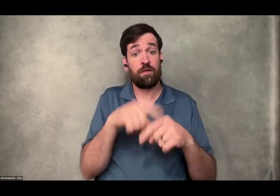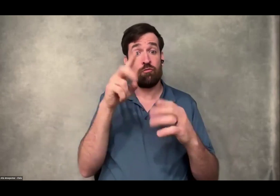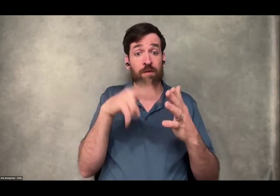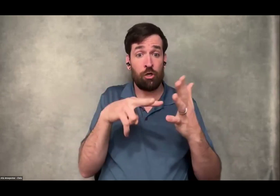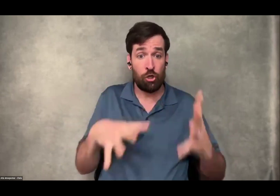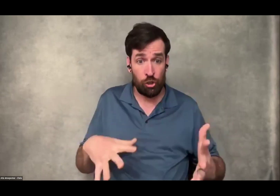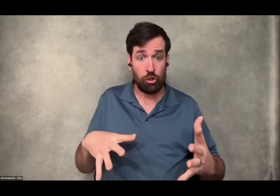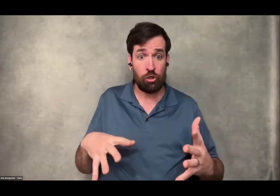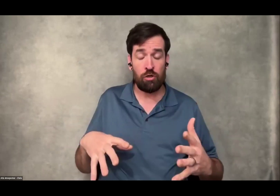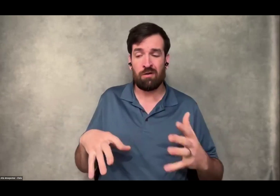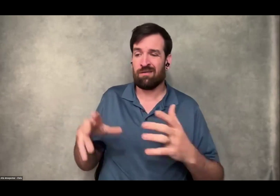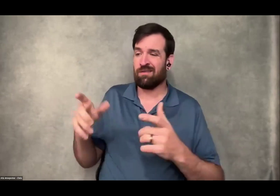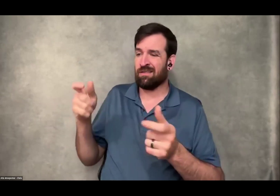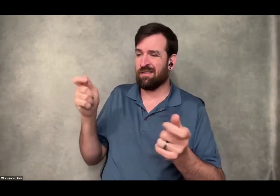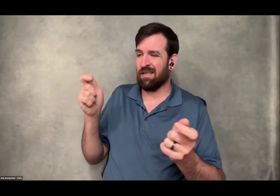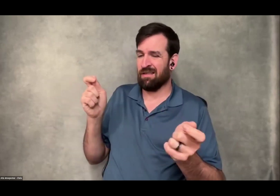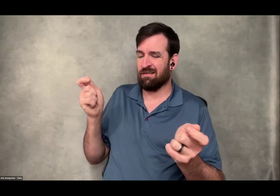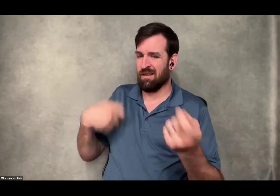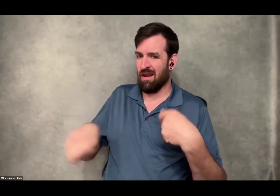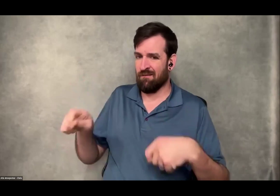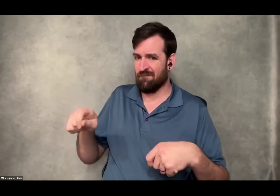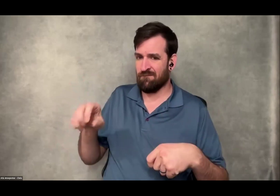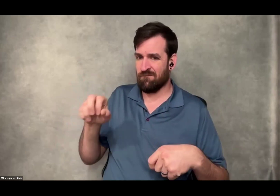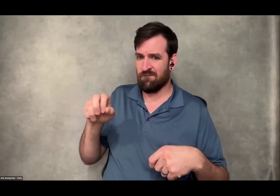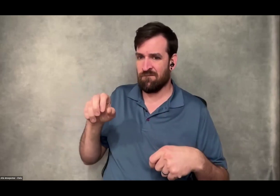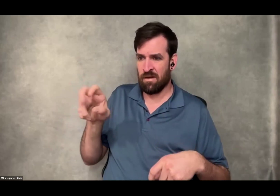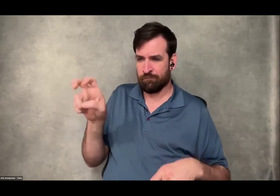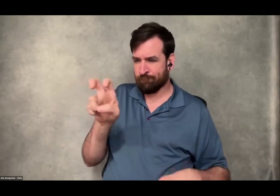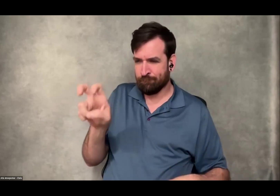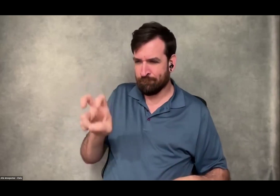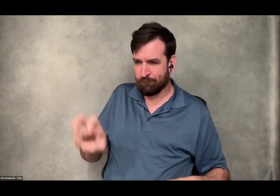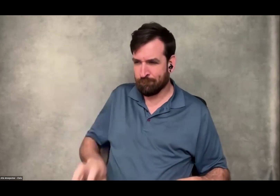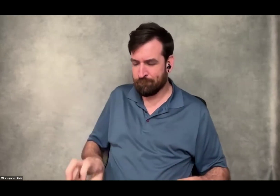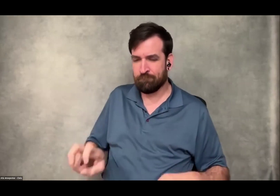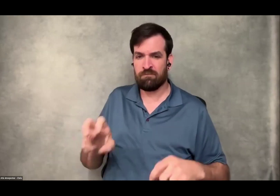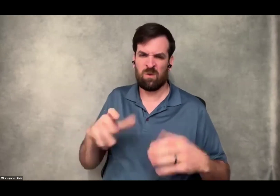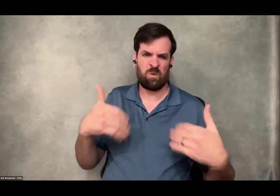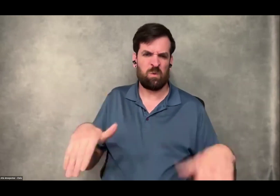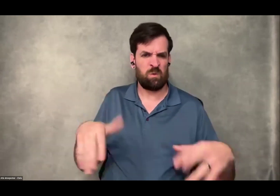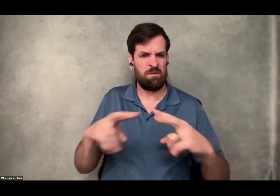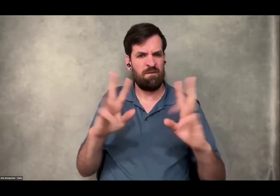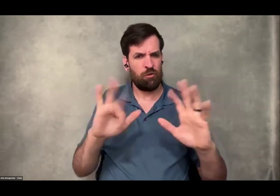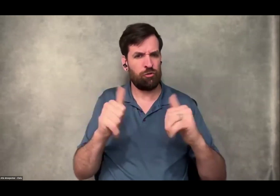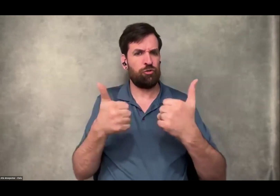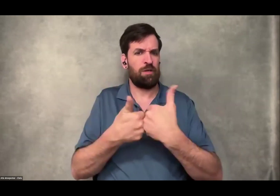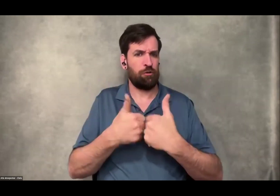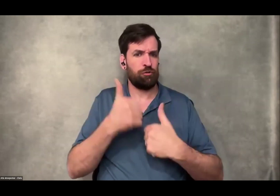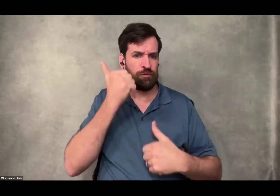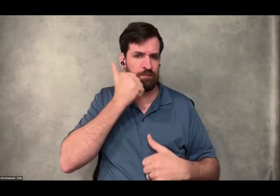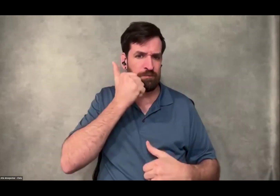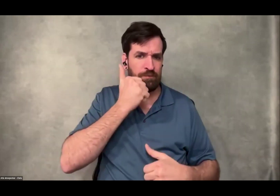a scroll wheel and a mouse click can be very challenging on a day-to-day basis.